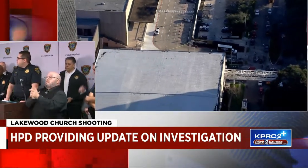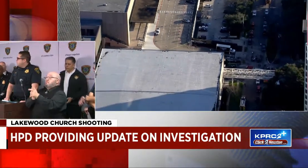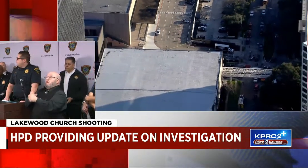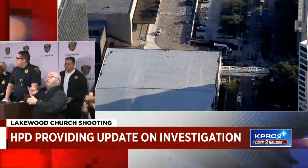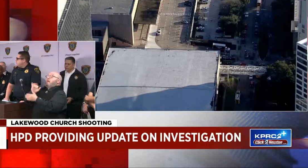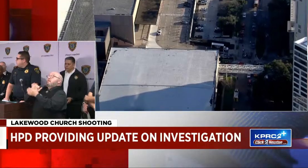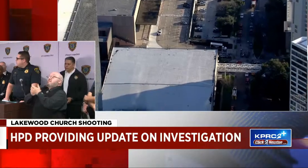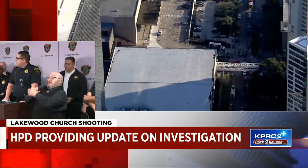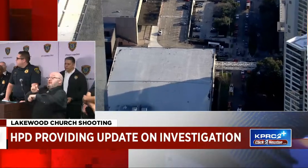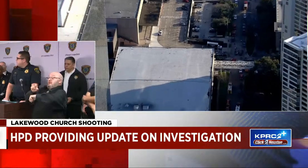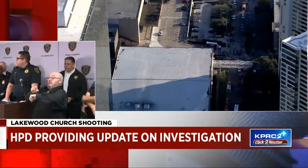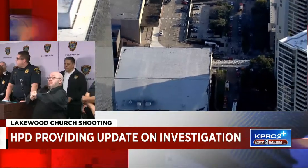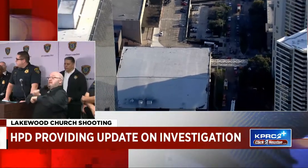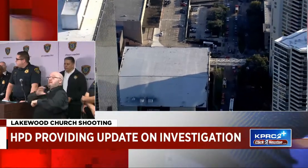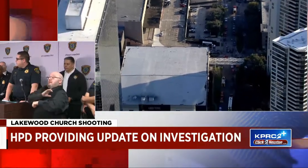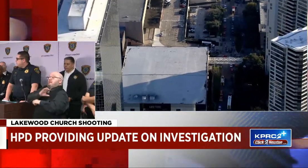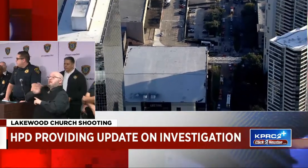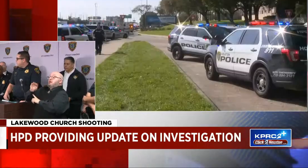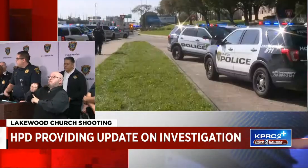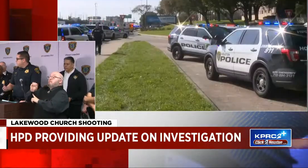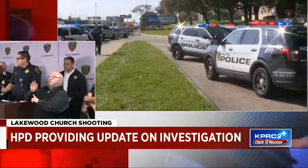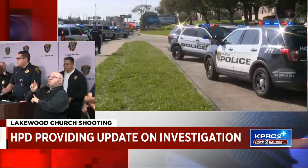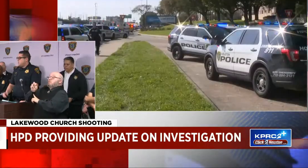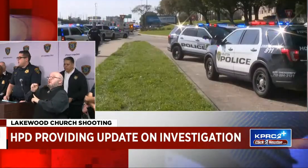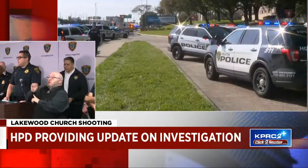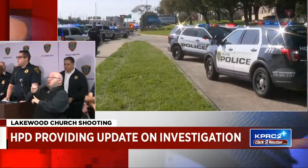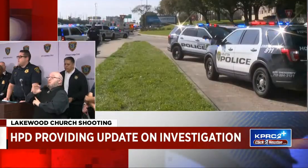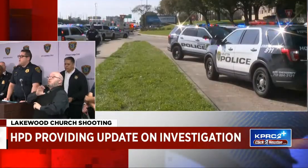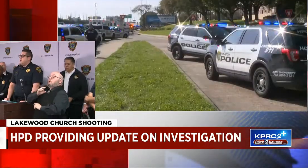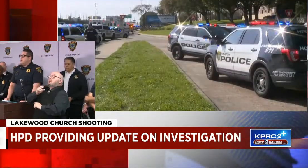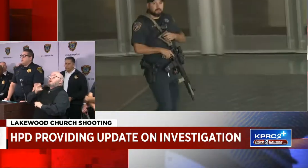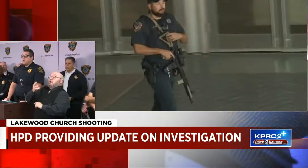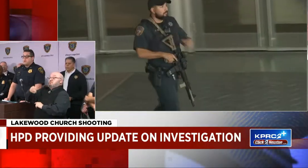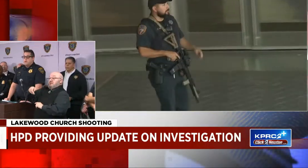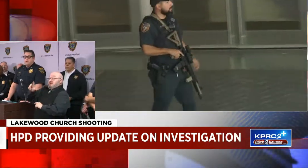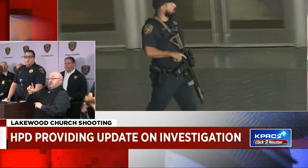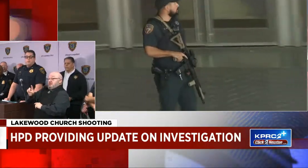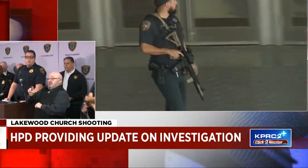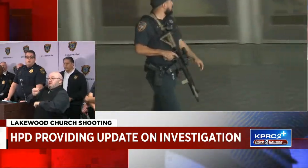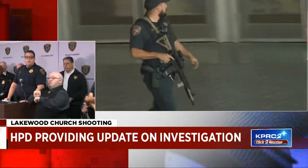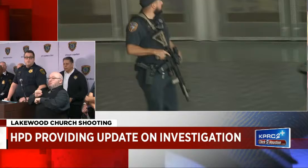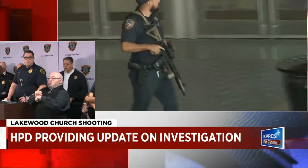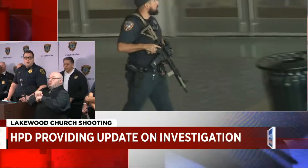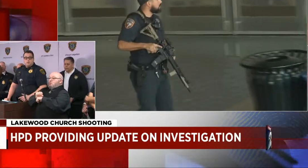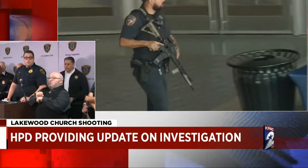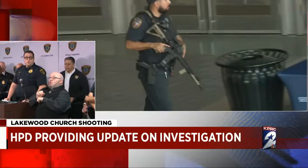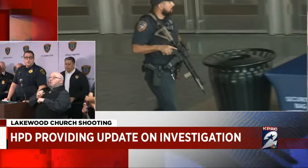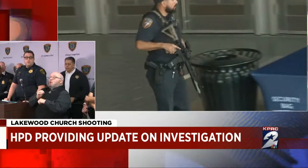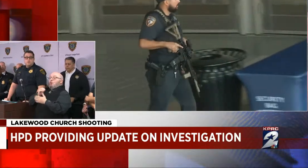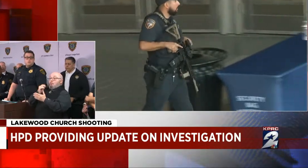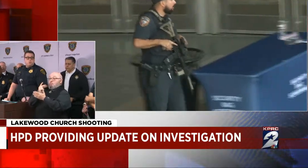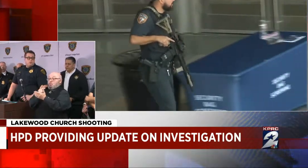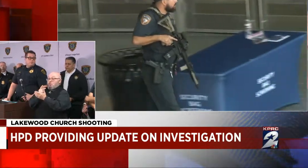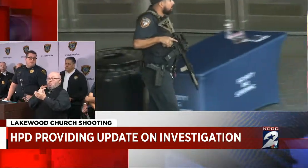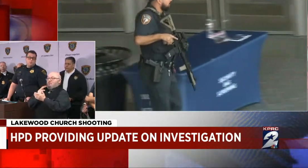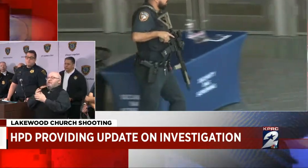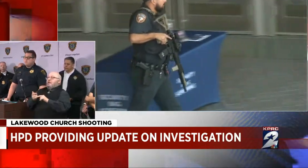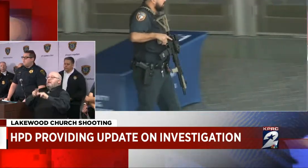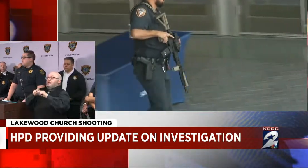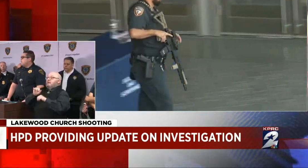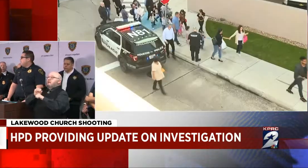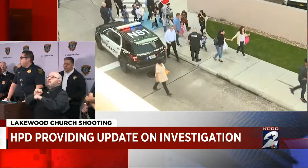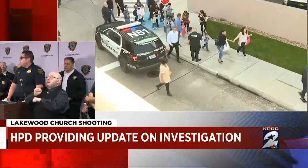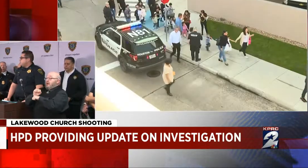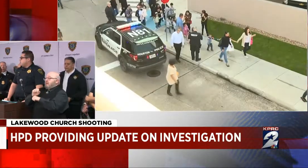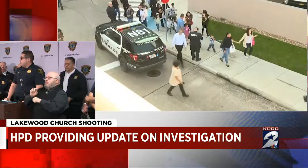point Officer Moreno of the Houston Police Department, working an approved extra job at the location, as well as